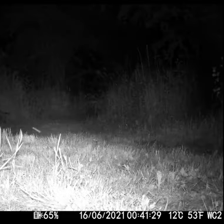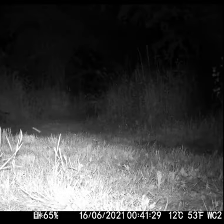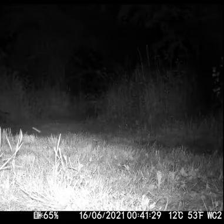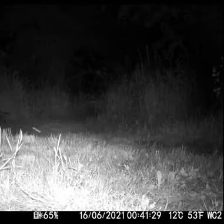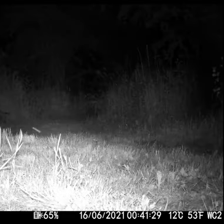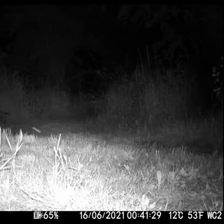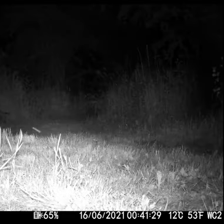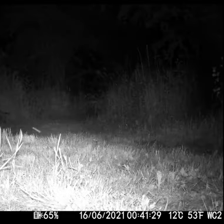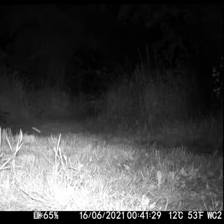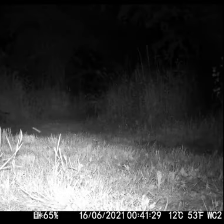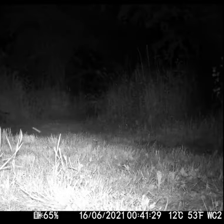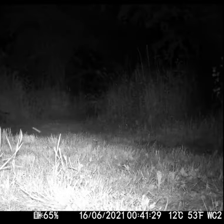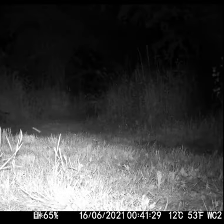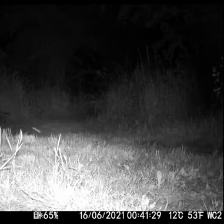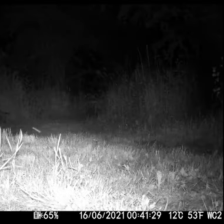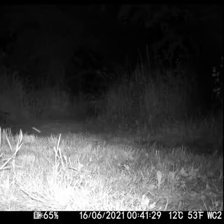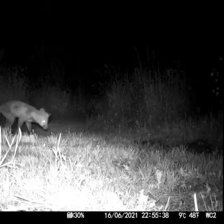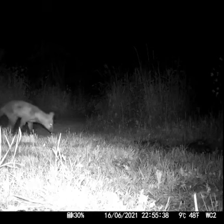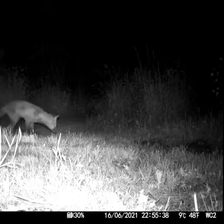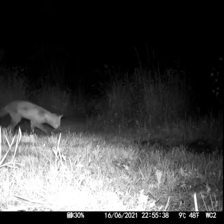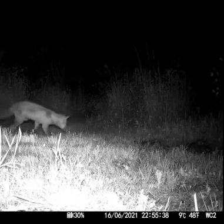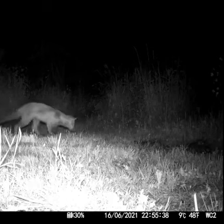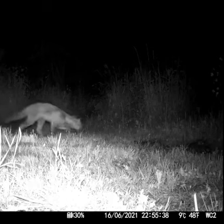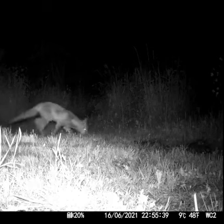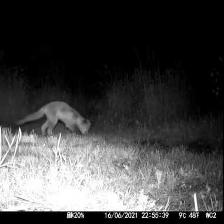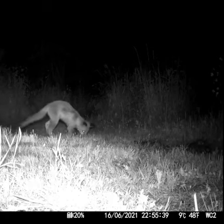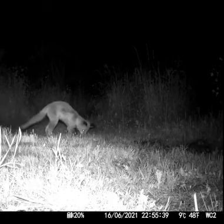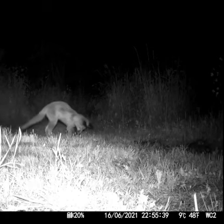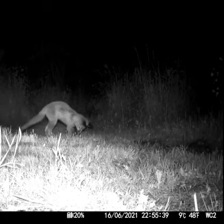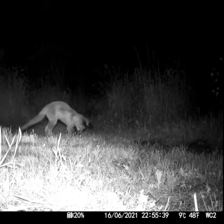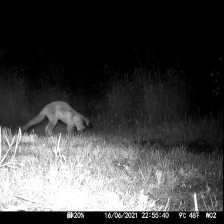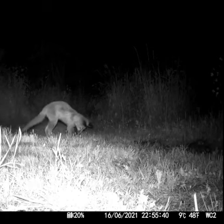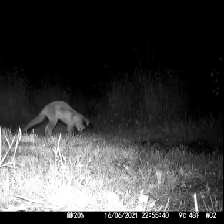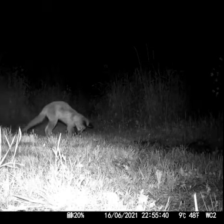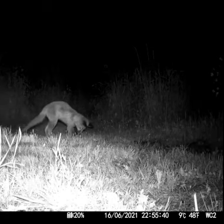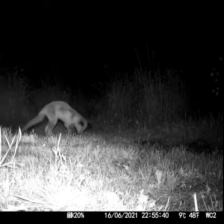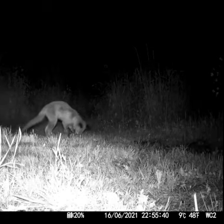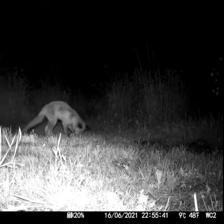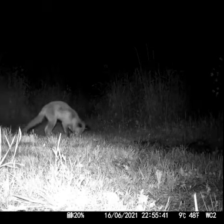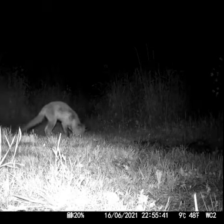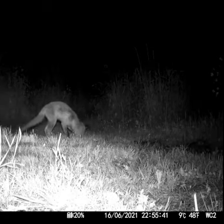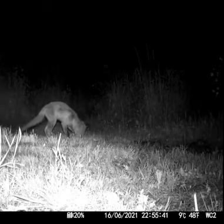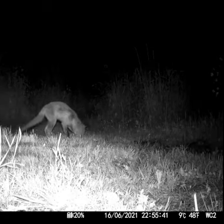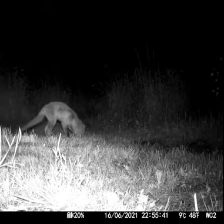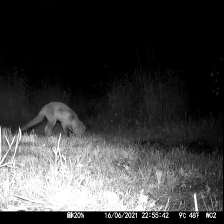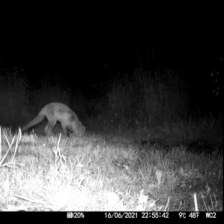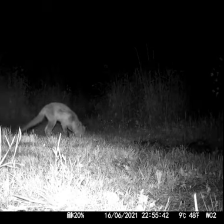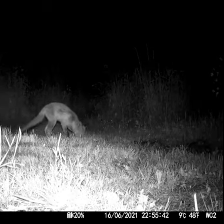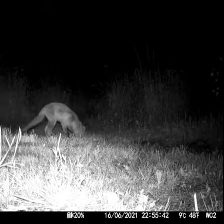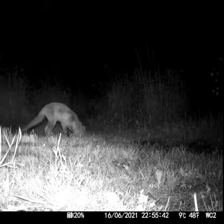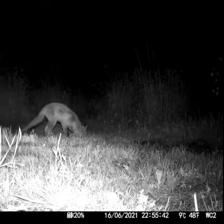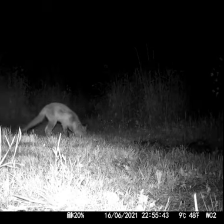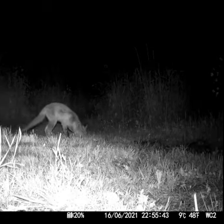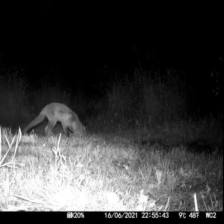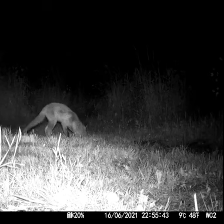him further up at the back there, just off the centre of the middle of the screen. And you can see he's rustling and rummaging in the